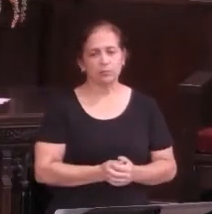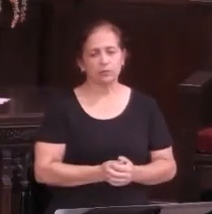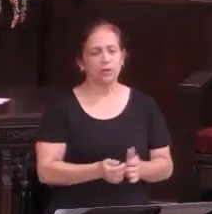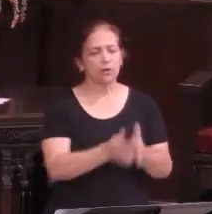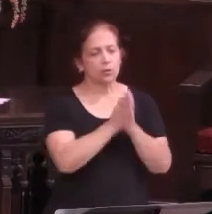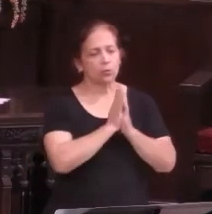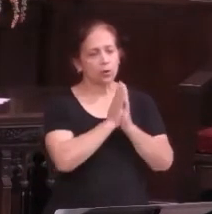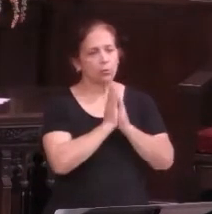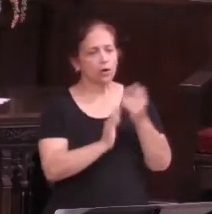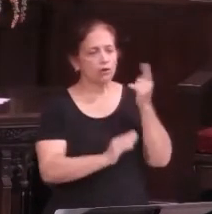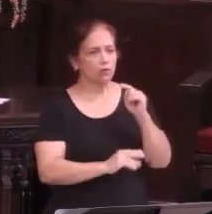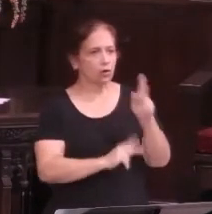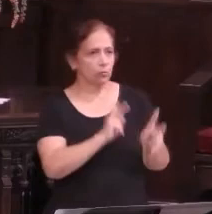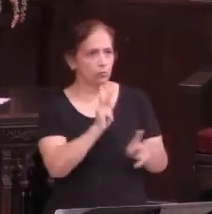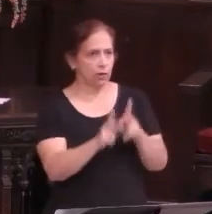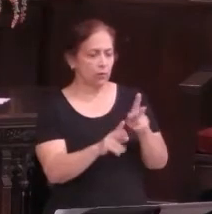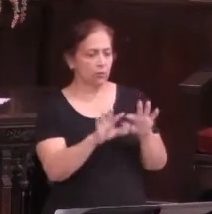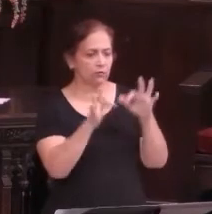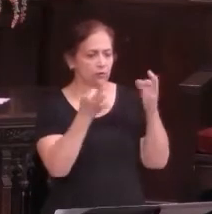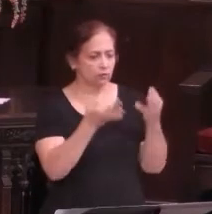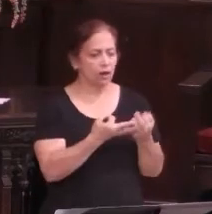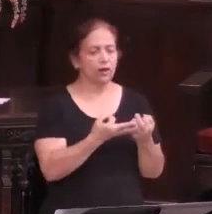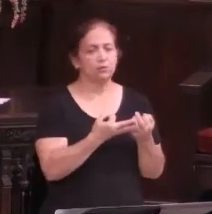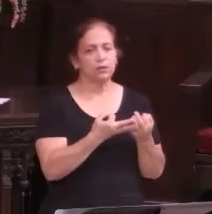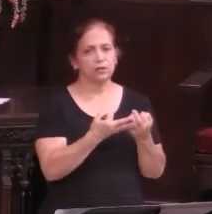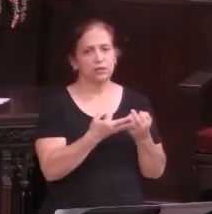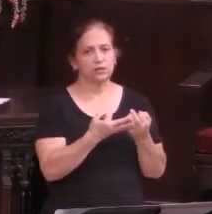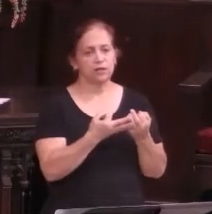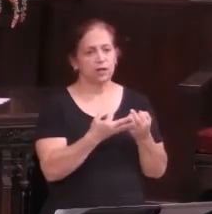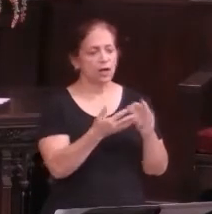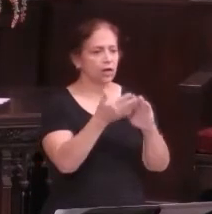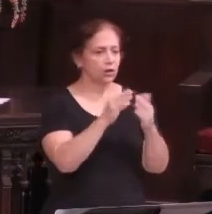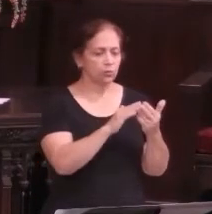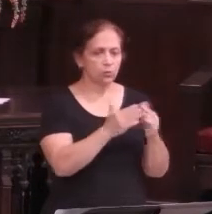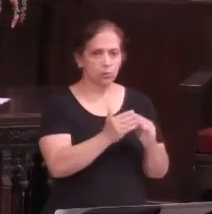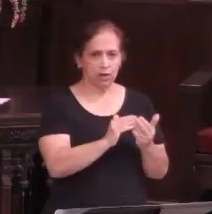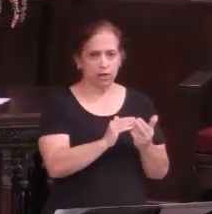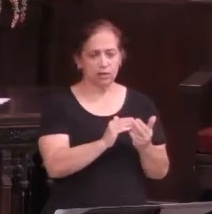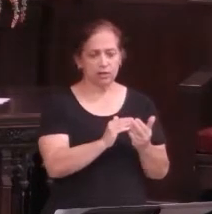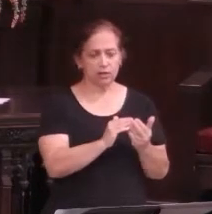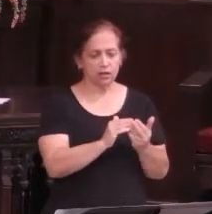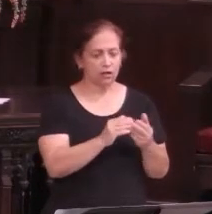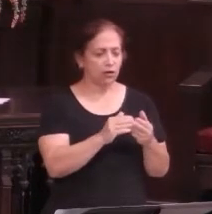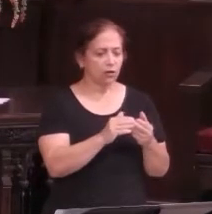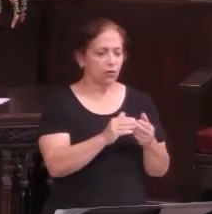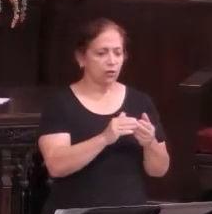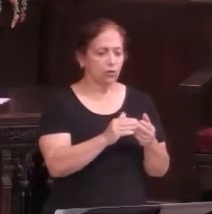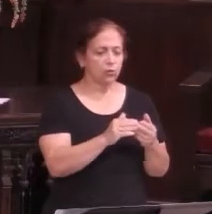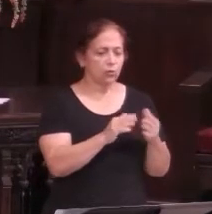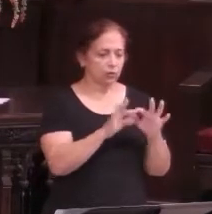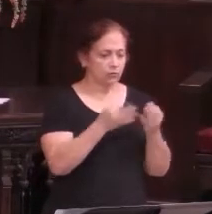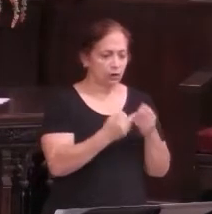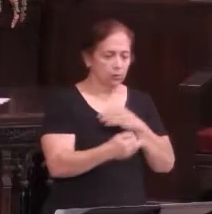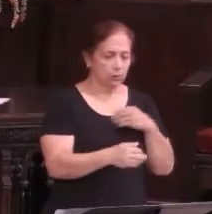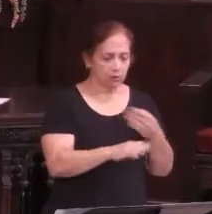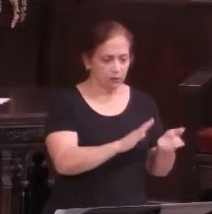We pray for those families, for those communities who have lost loved